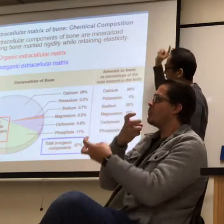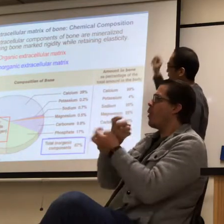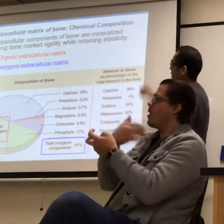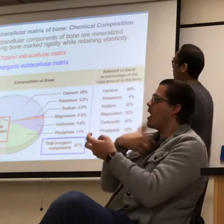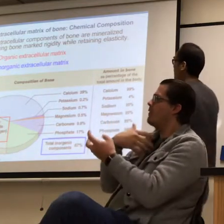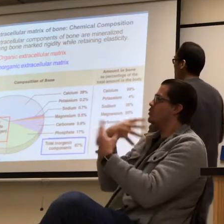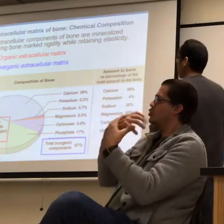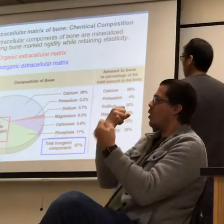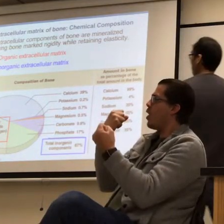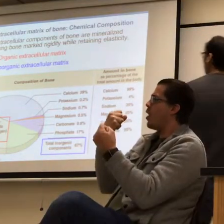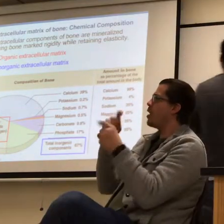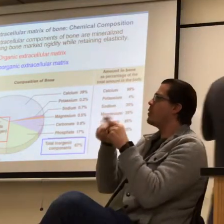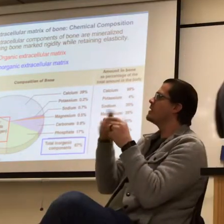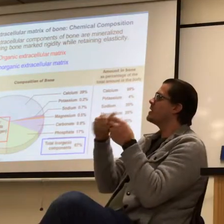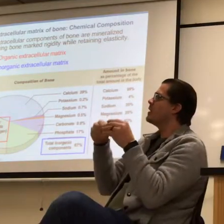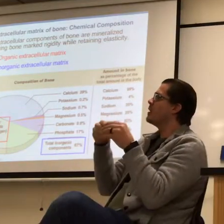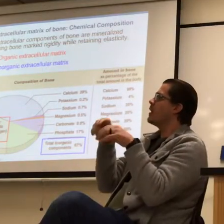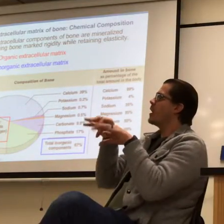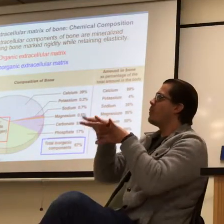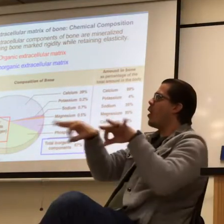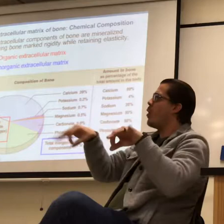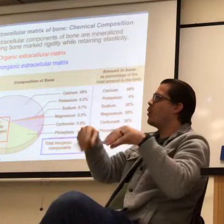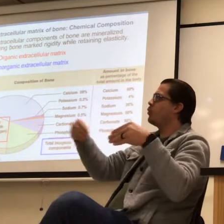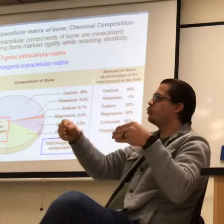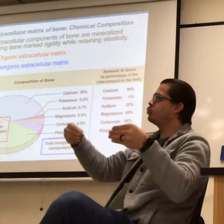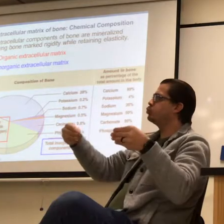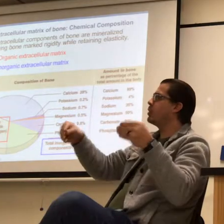while retaining elasticity.